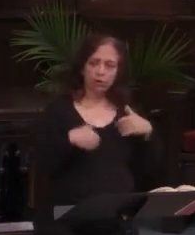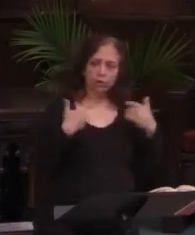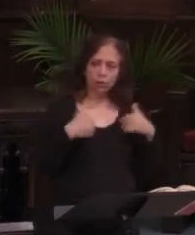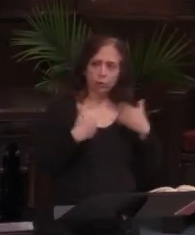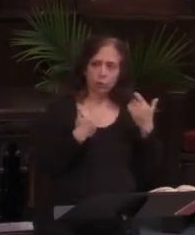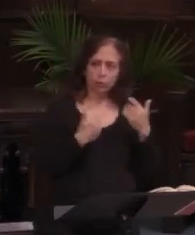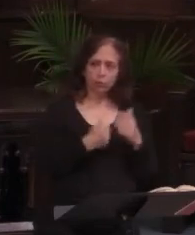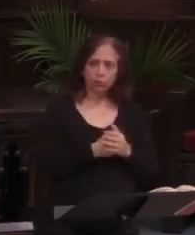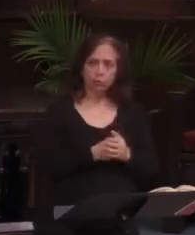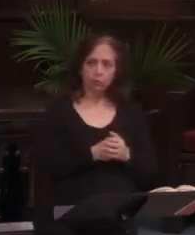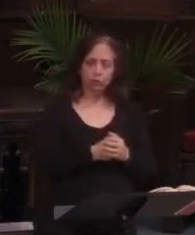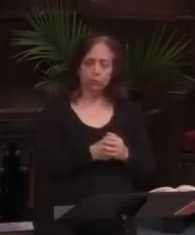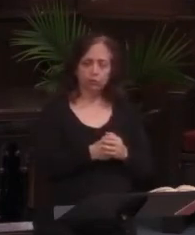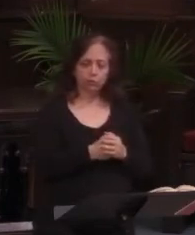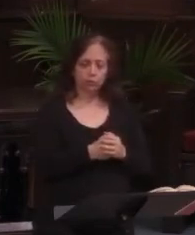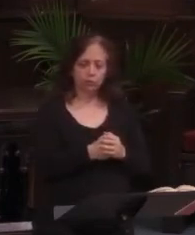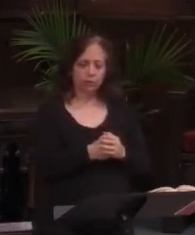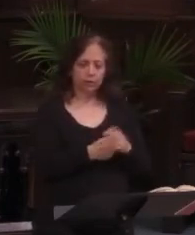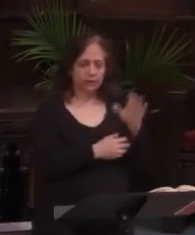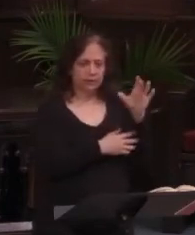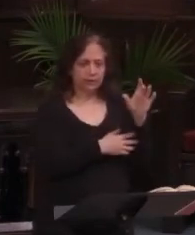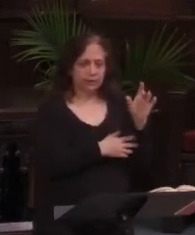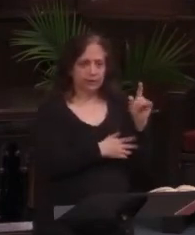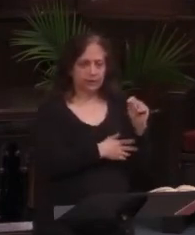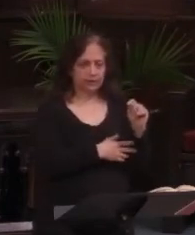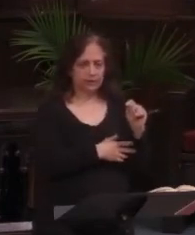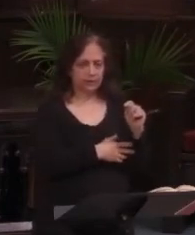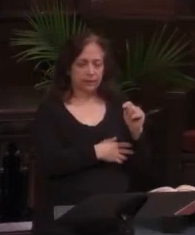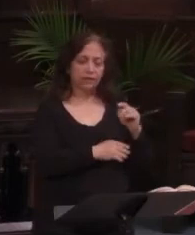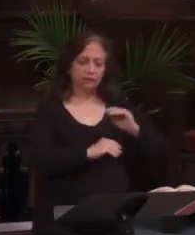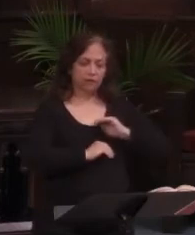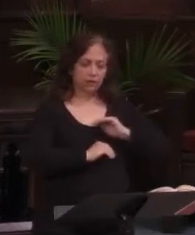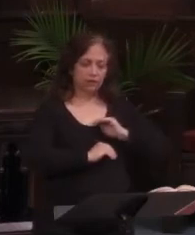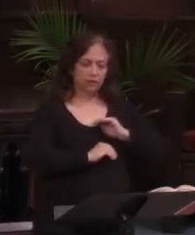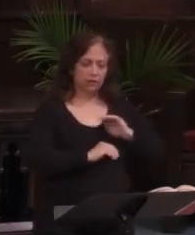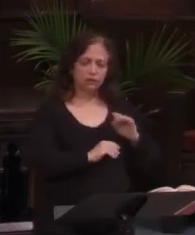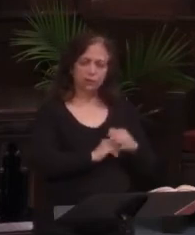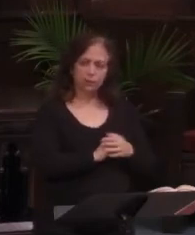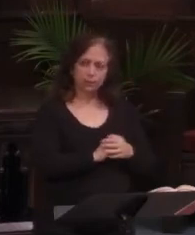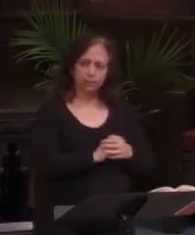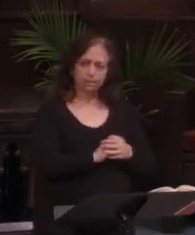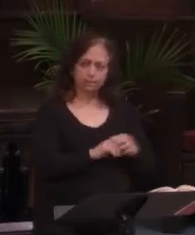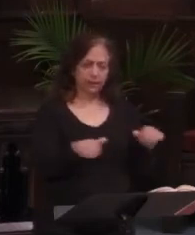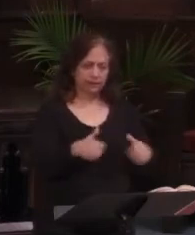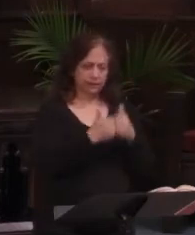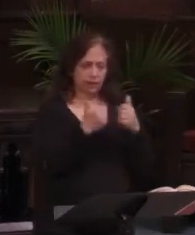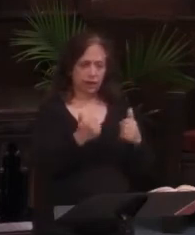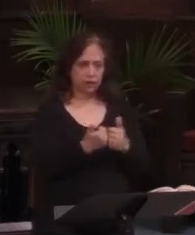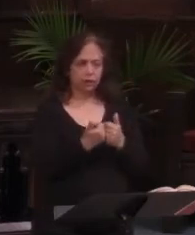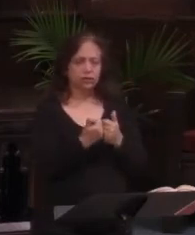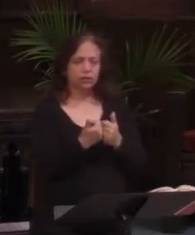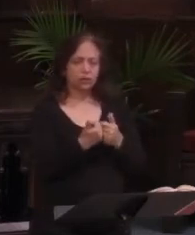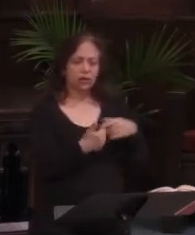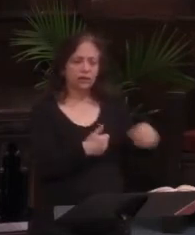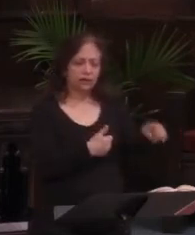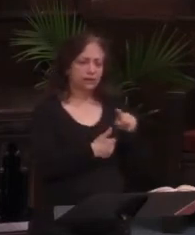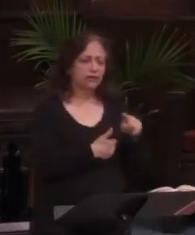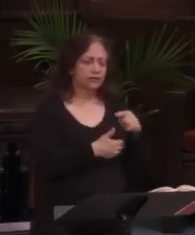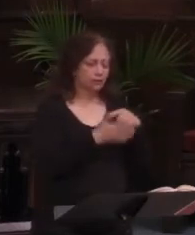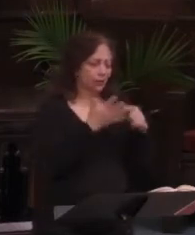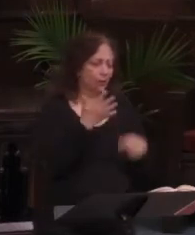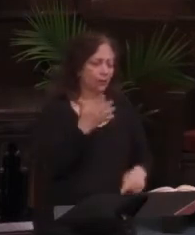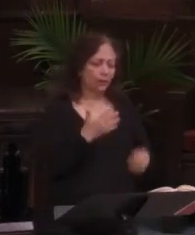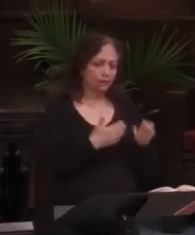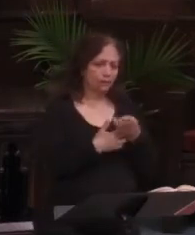Girls Club, Camp Current, Connecticut's, the Village, YMCA, and Youth Challenge. These are just a few of